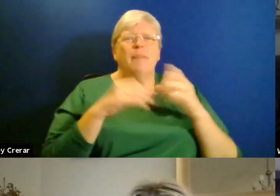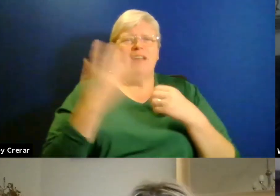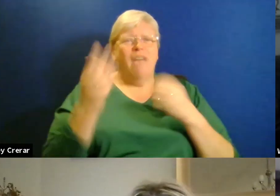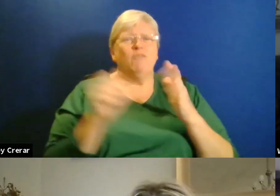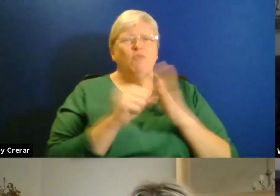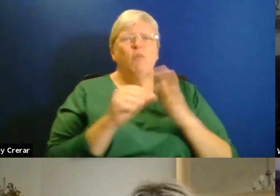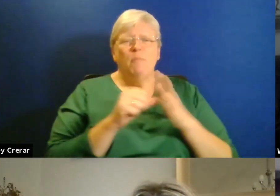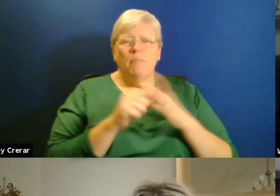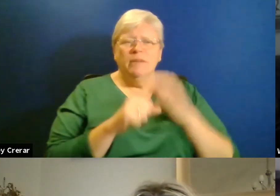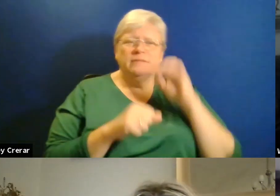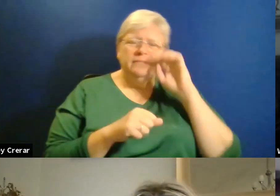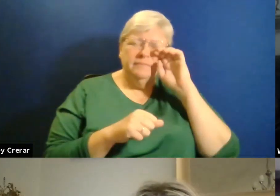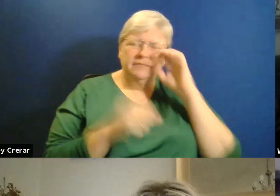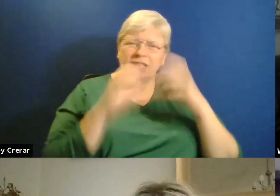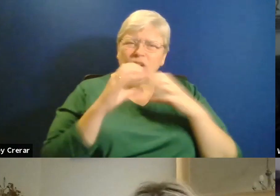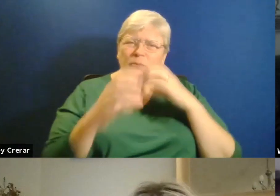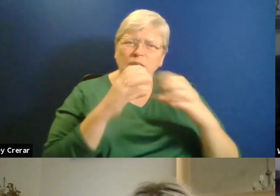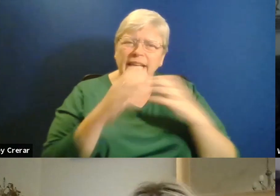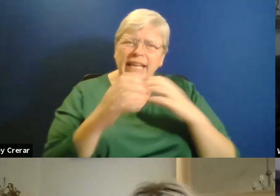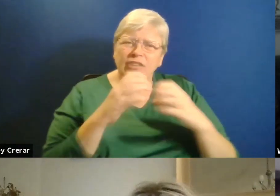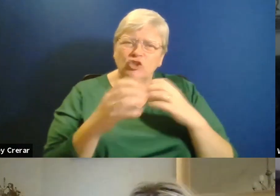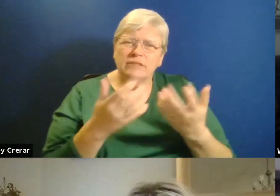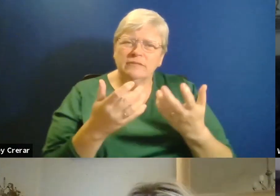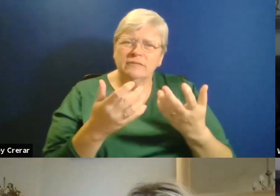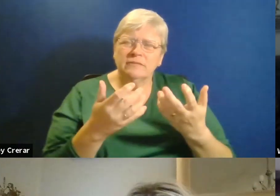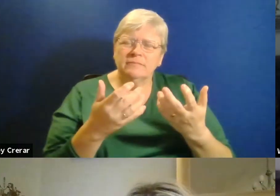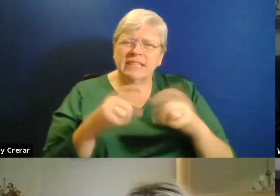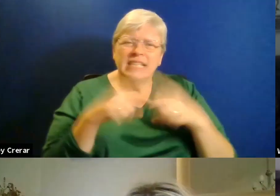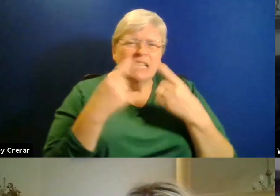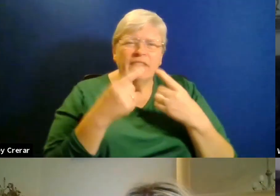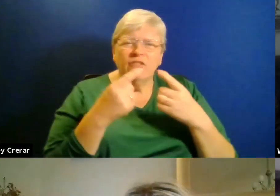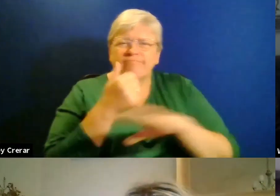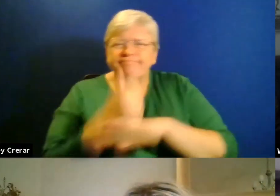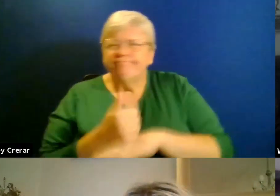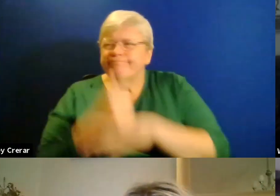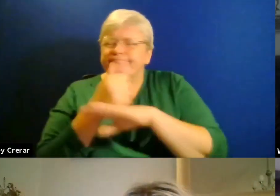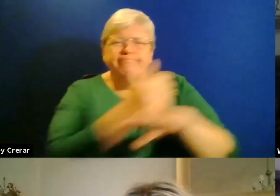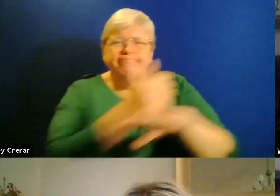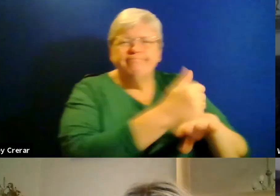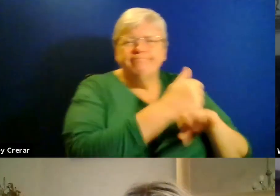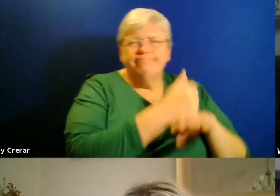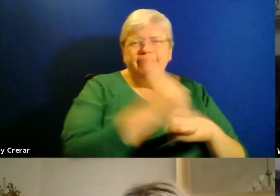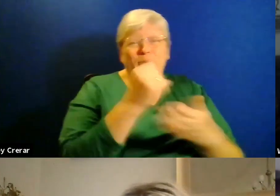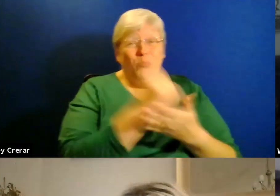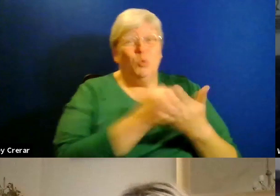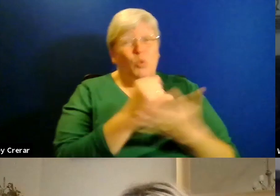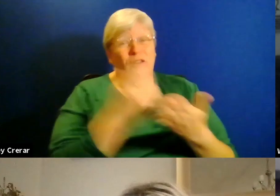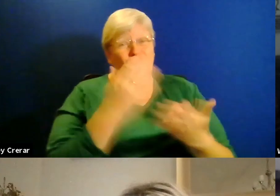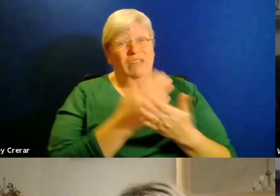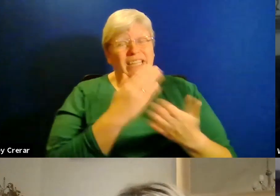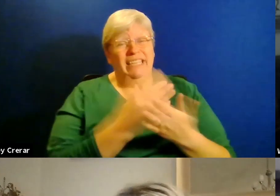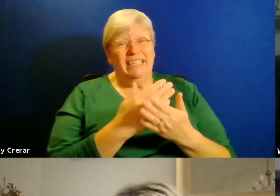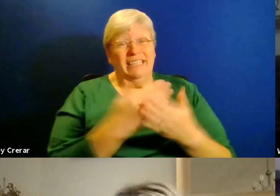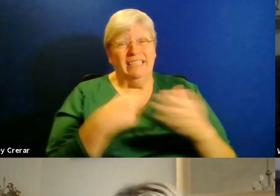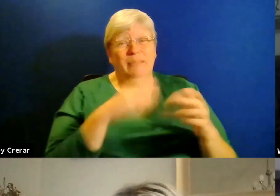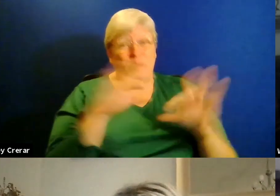is communications in between these different kind of institutions is generally poor, especially amongst like the music